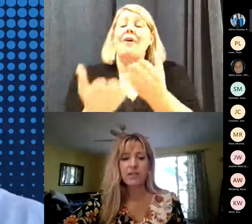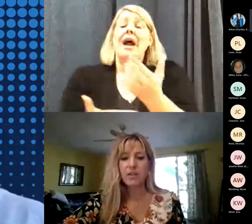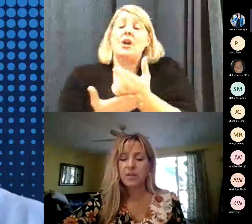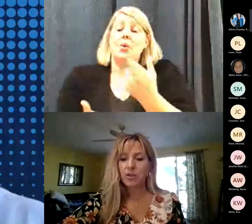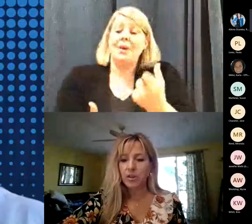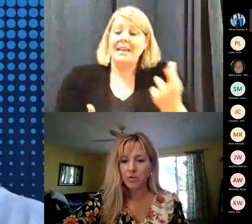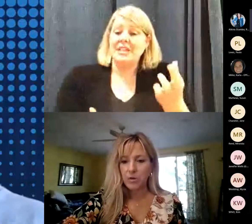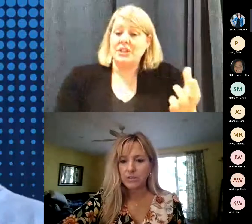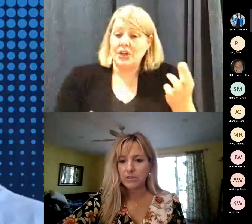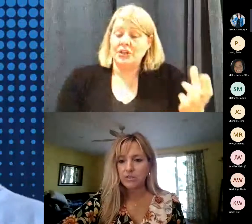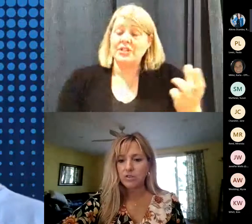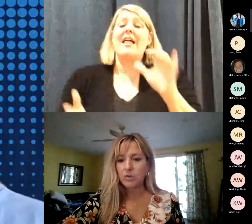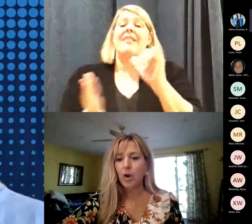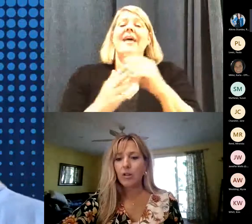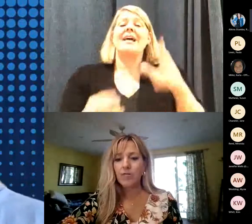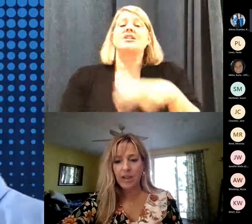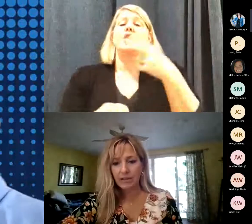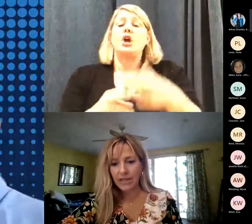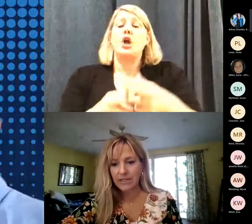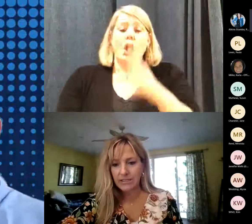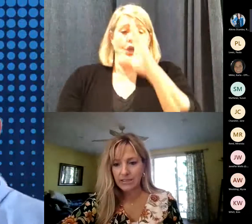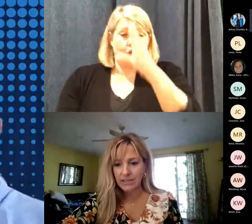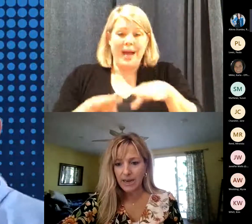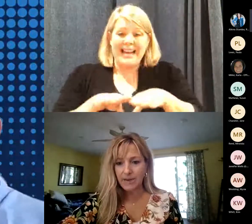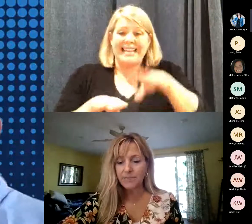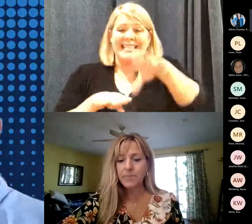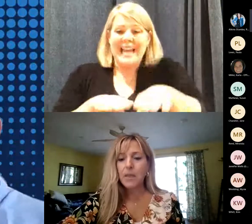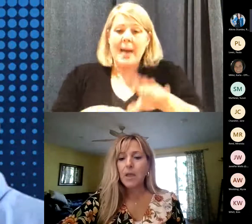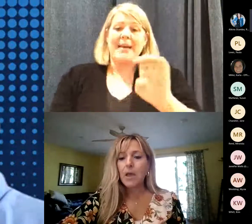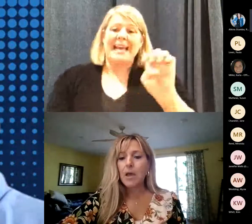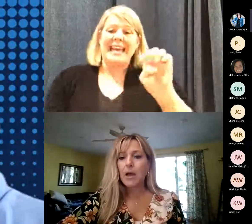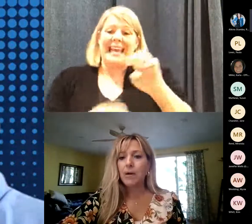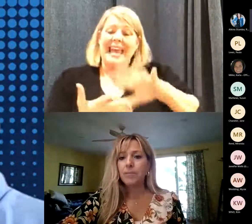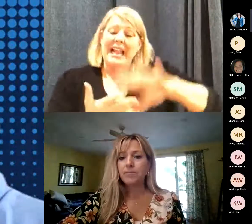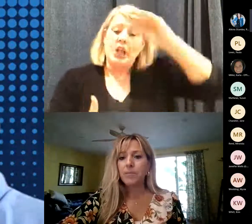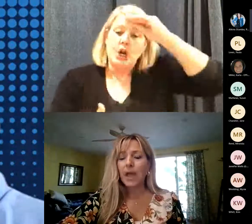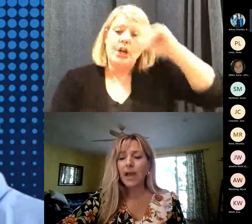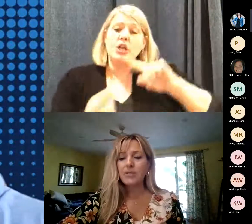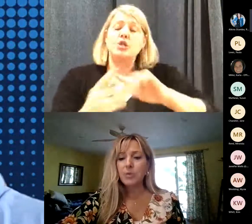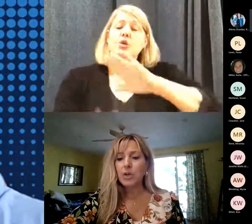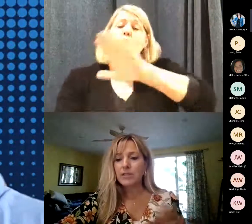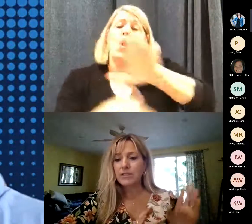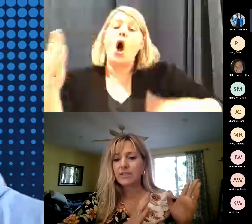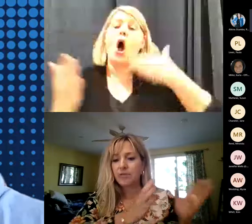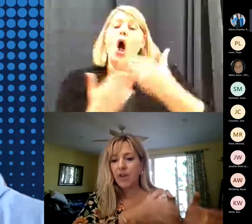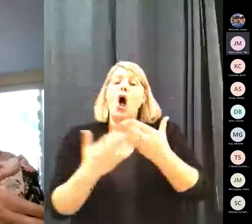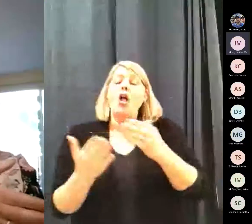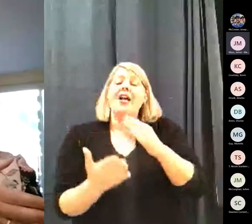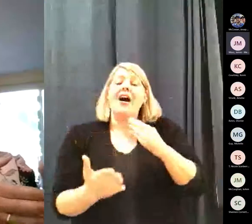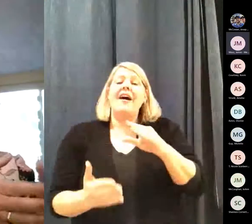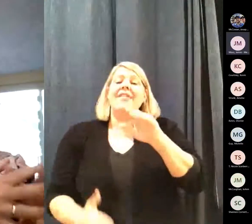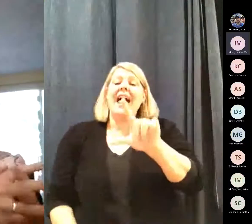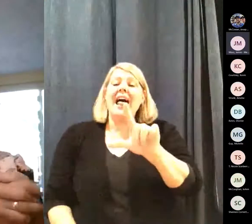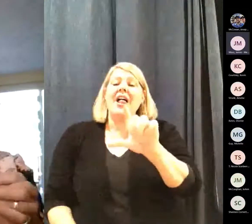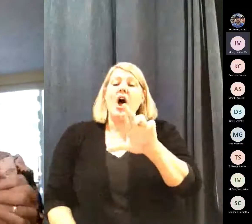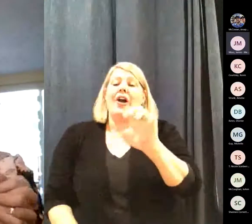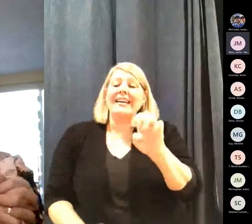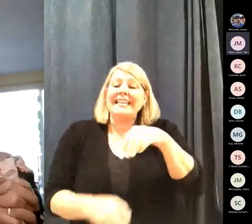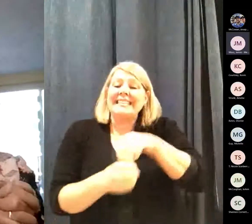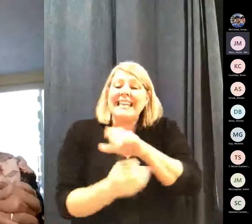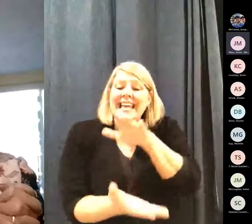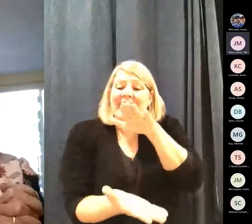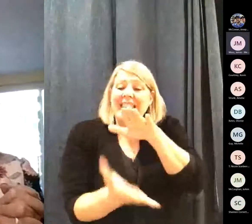said, the DirectSTEP e-learning courses to all of the LEAs in the state. As was defined in